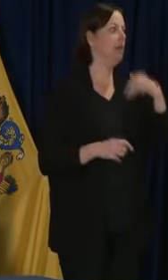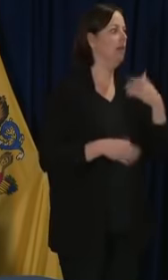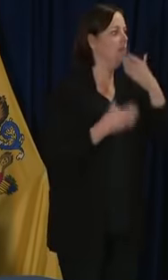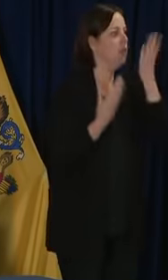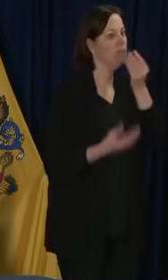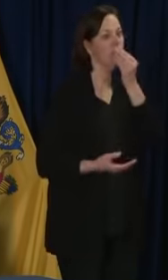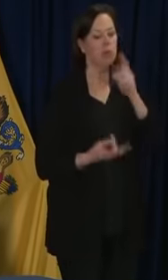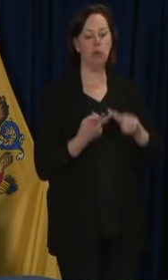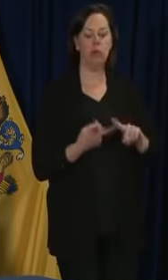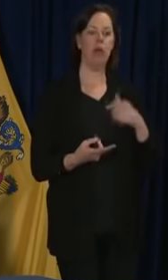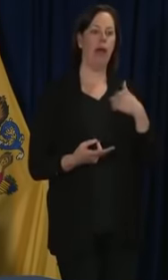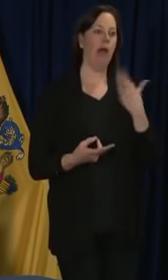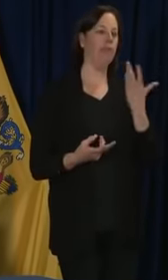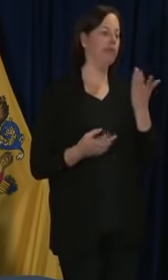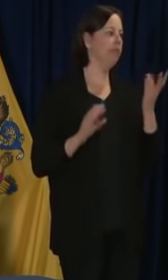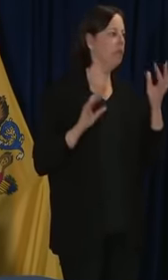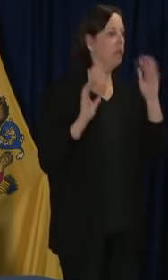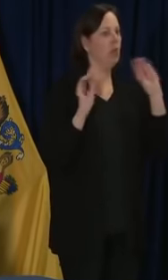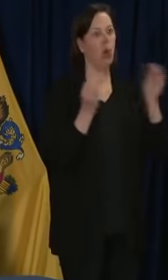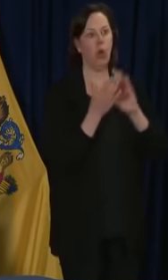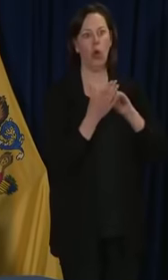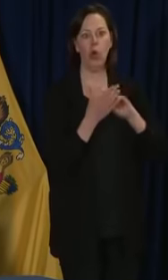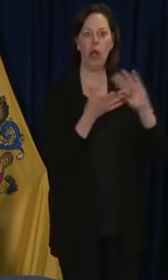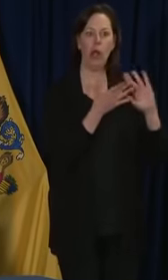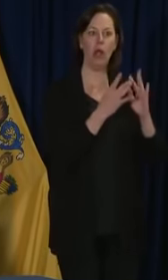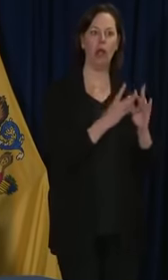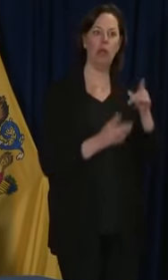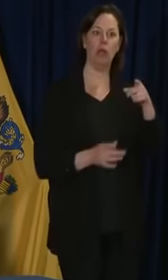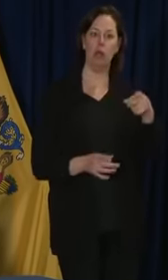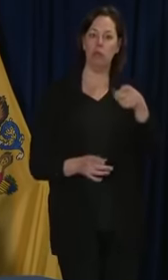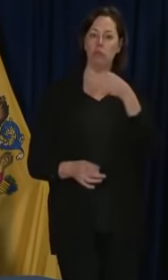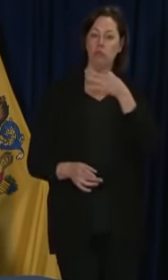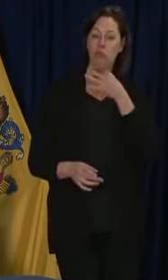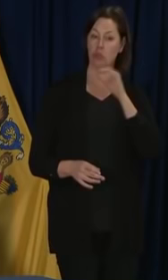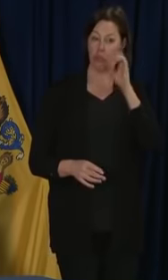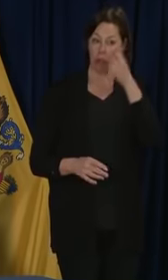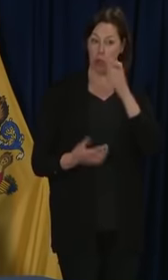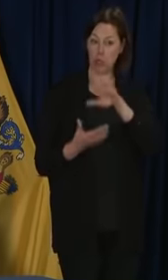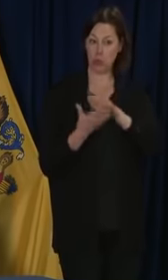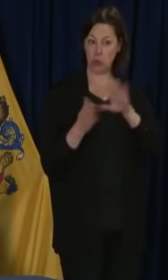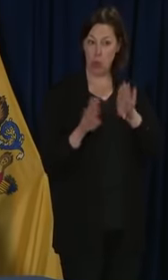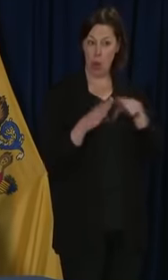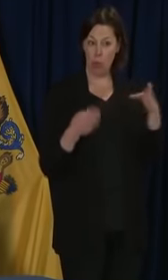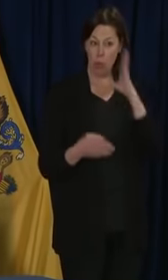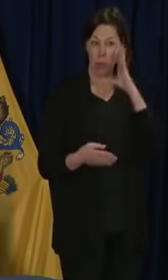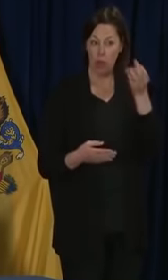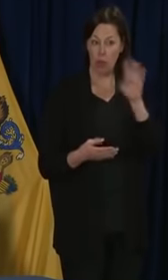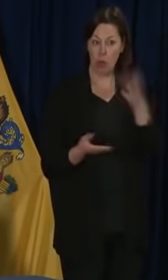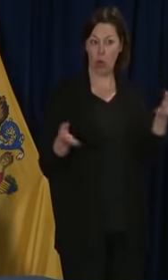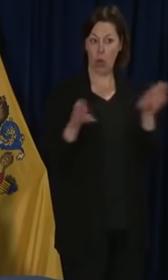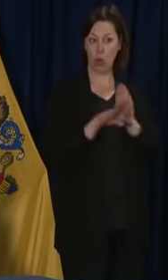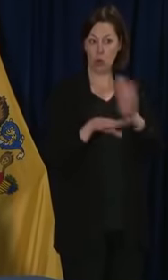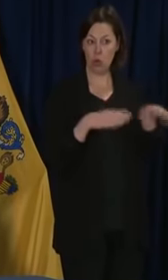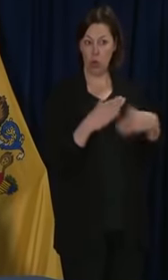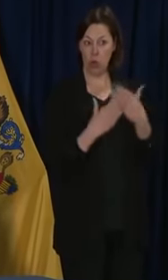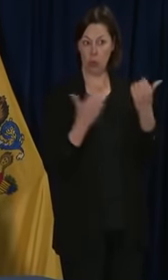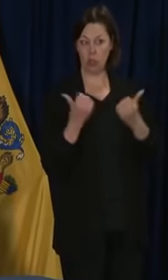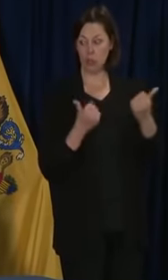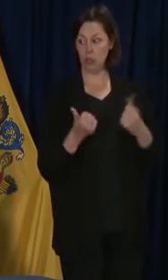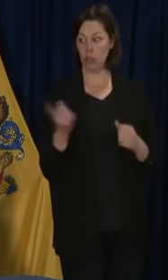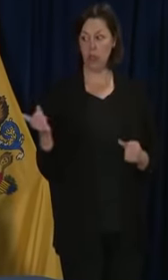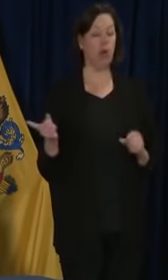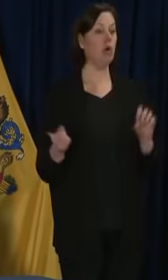that they can rely on every day. But might there be any schools open tomorrow that you know of, or are they effectively all closed? I assume there may well be